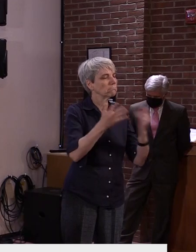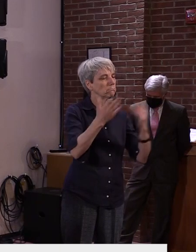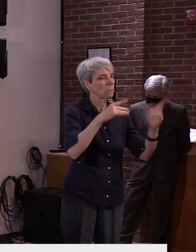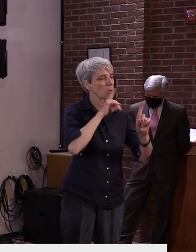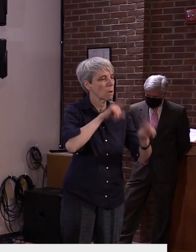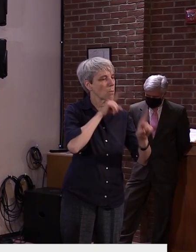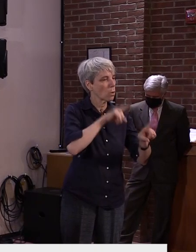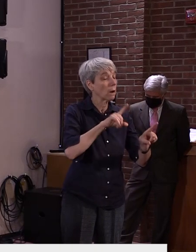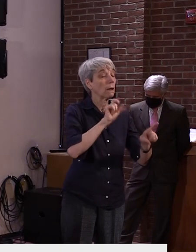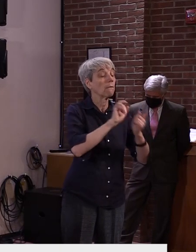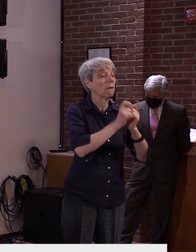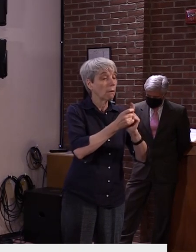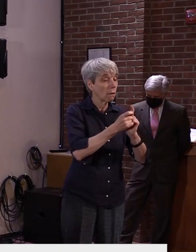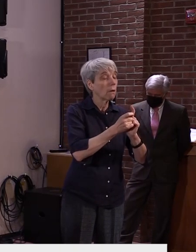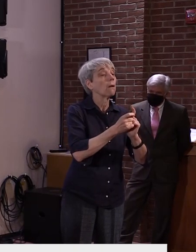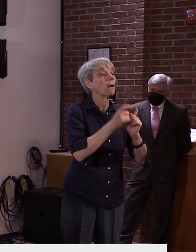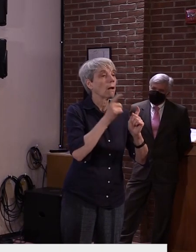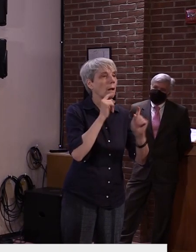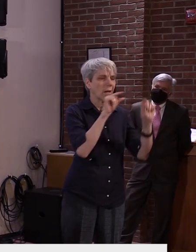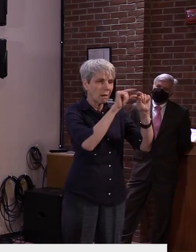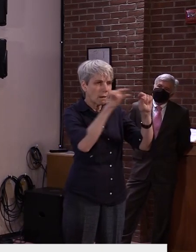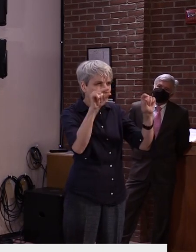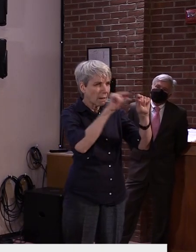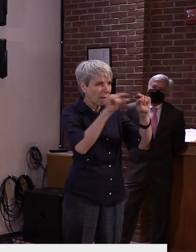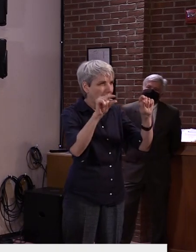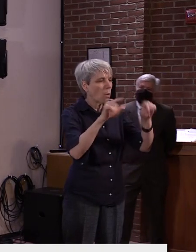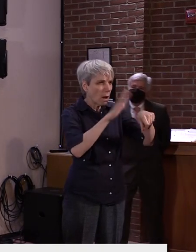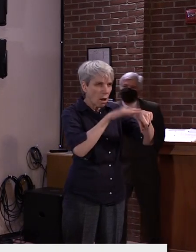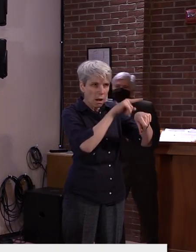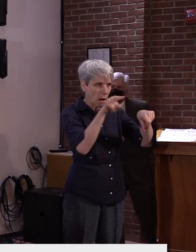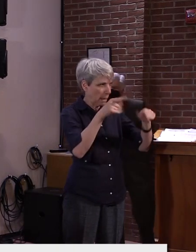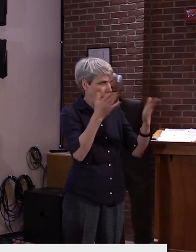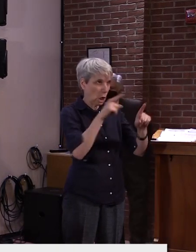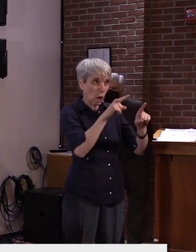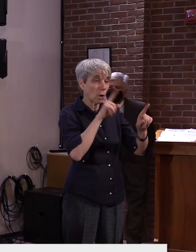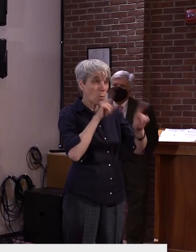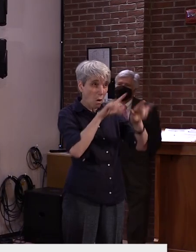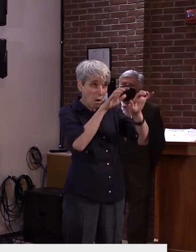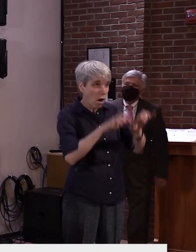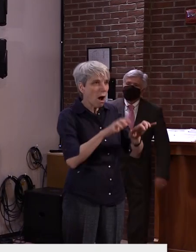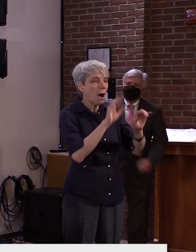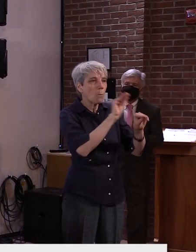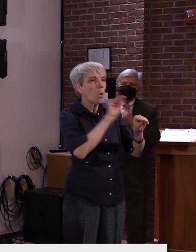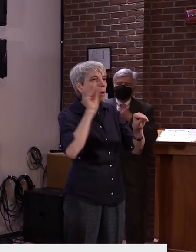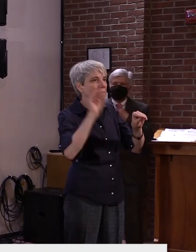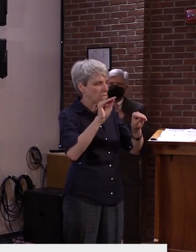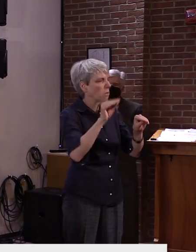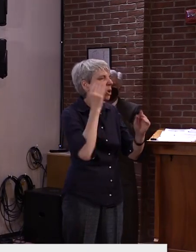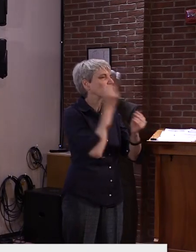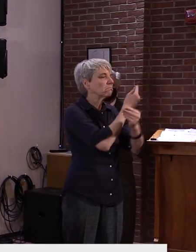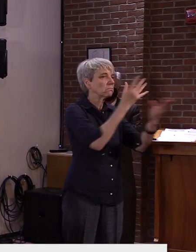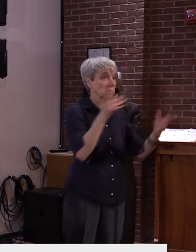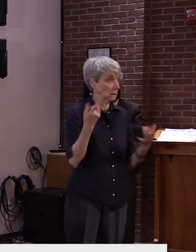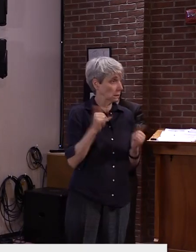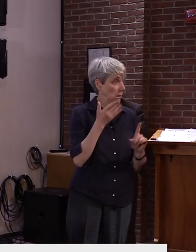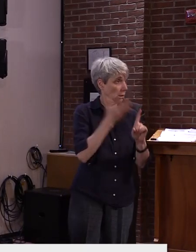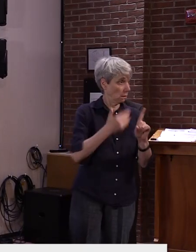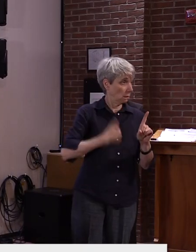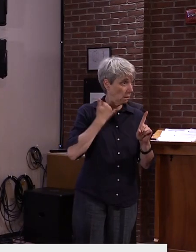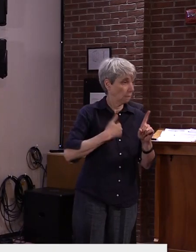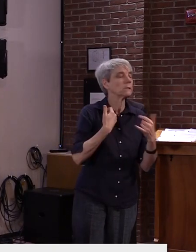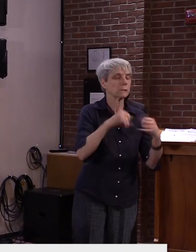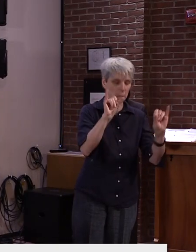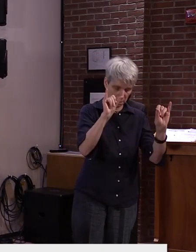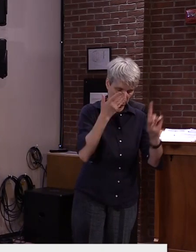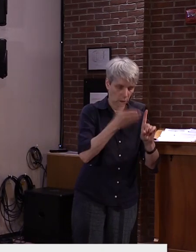something else, there'll be a flag up there to indicate how else to make a report. But it's still up. It has been up, correct? It's still up.